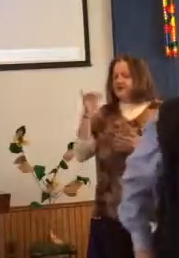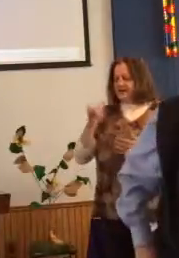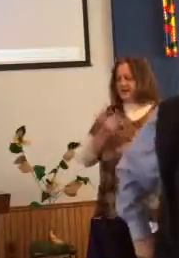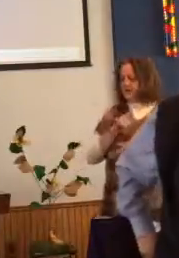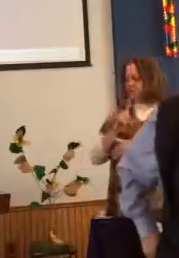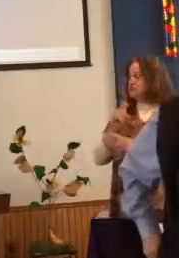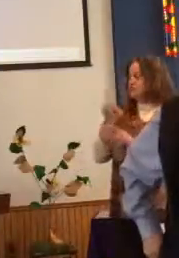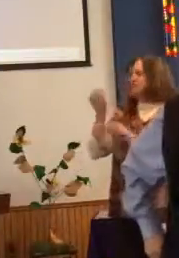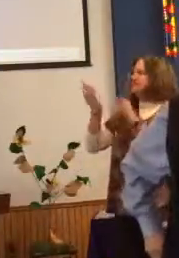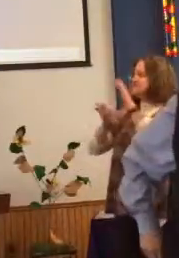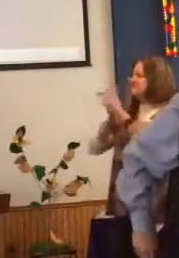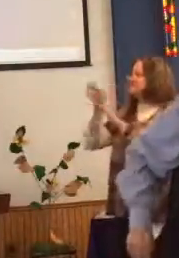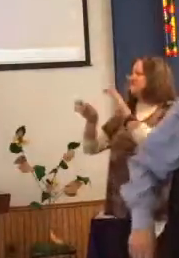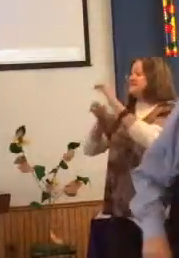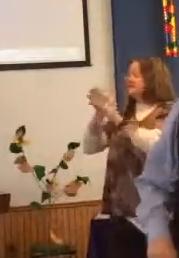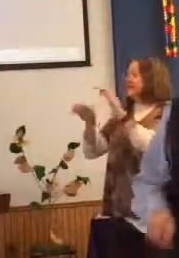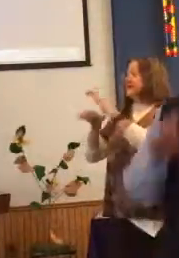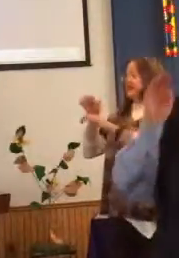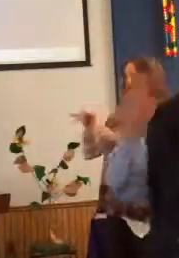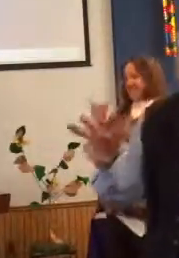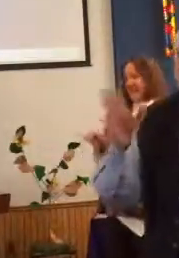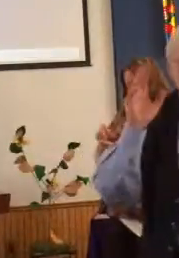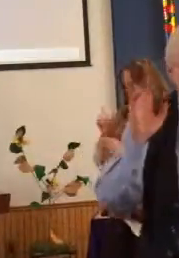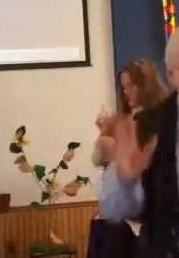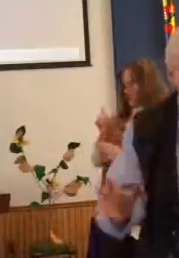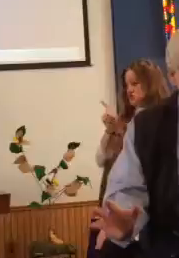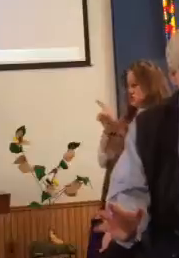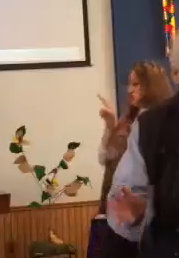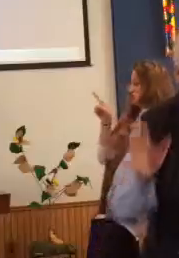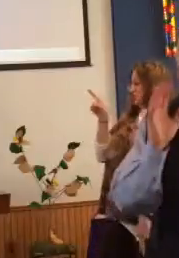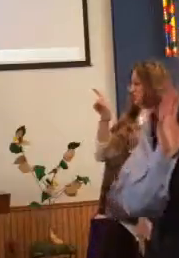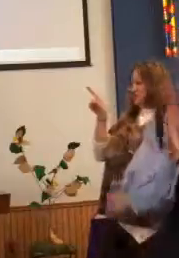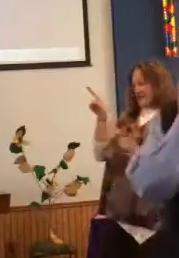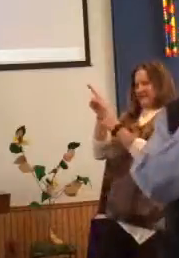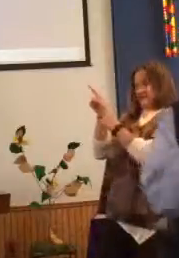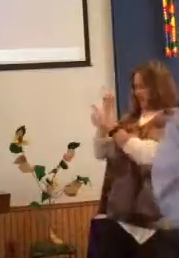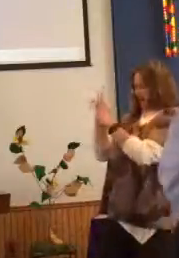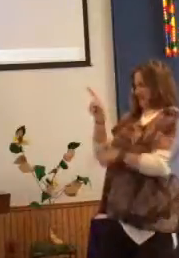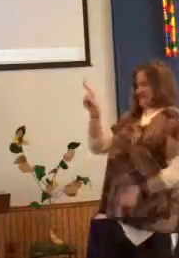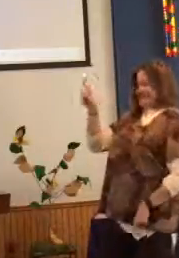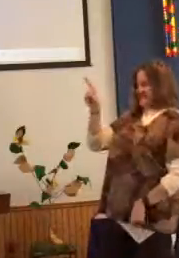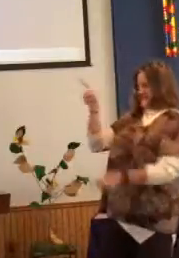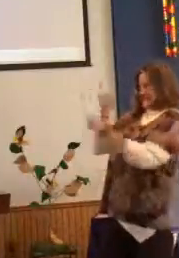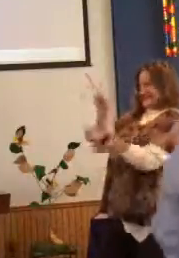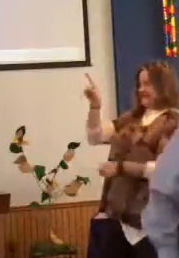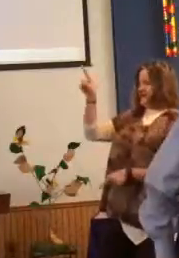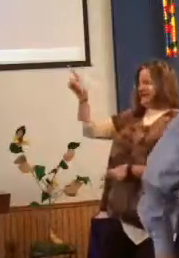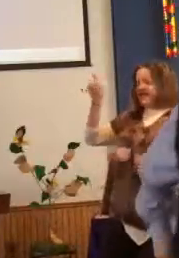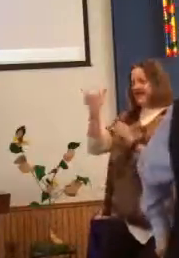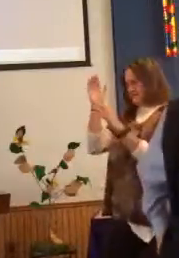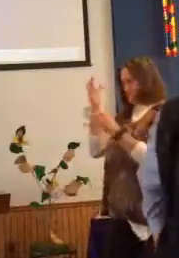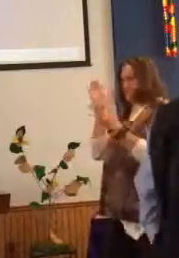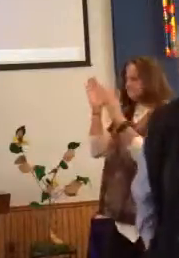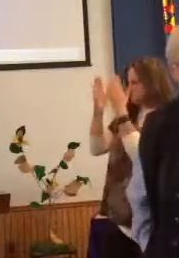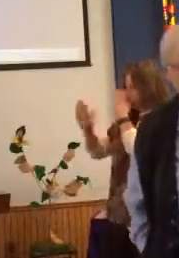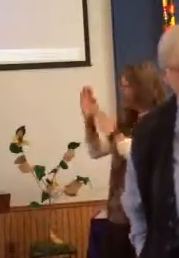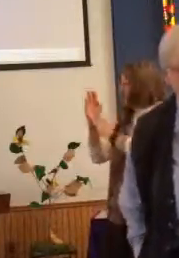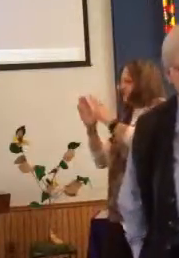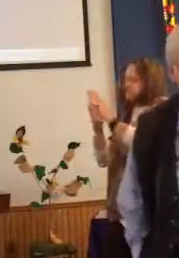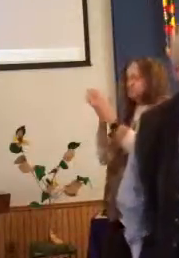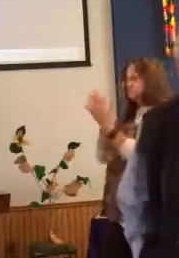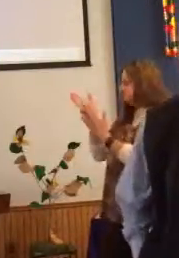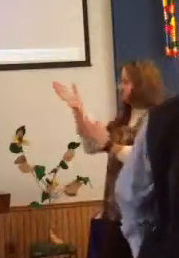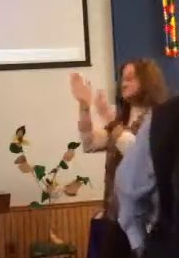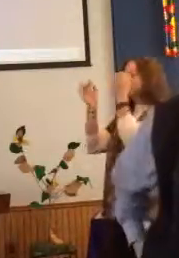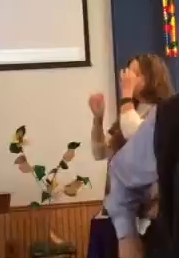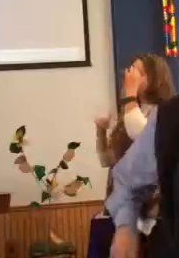misplaced. On the other hand, Jesus knew what to expect in Jerusalem. He